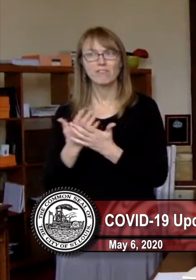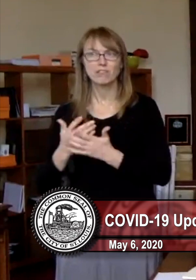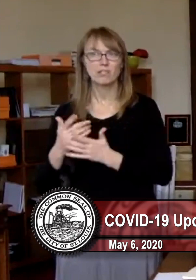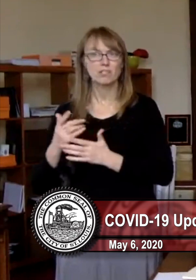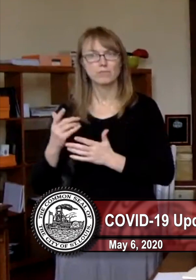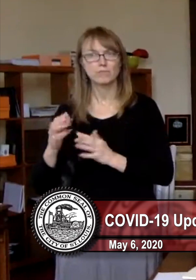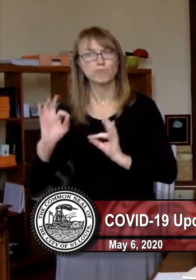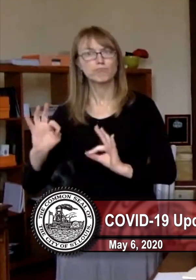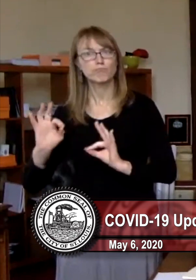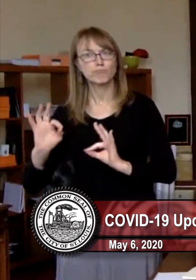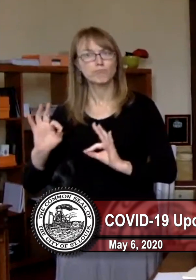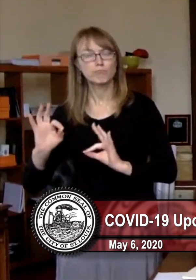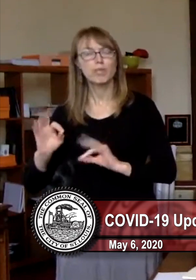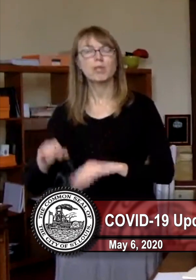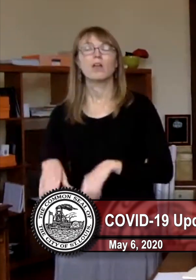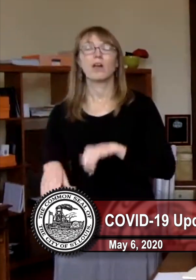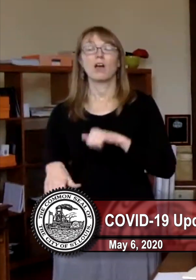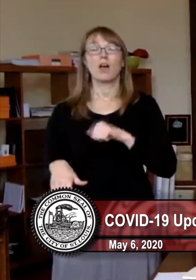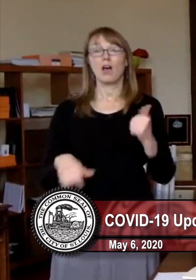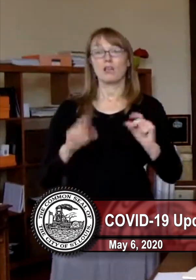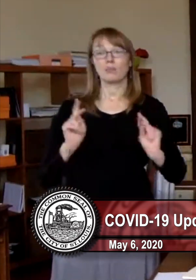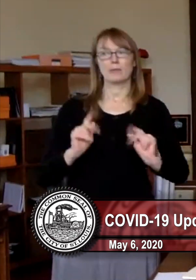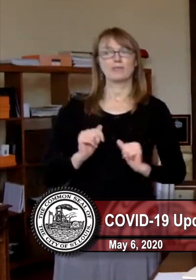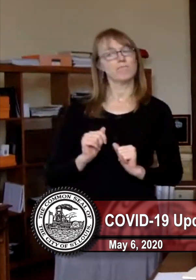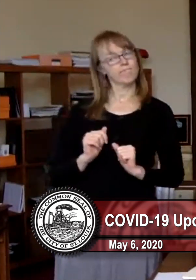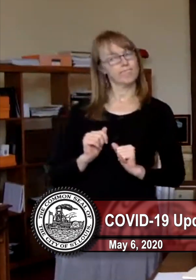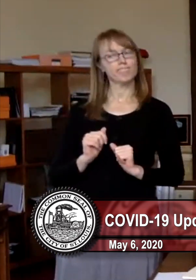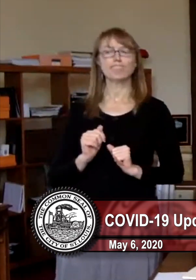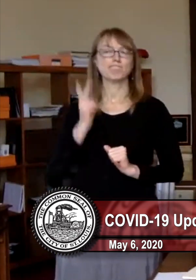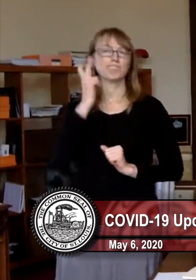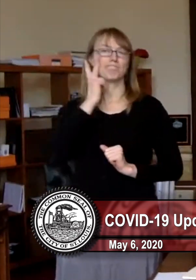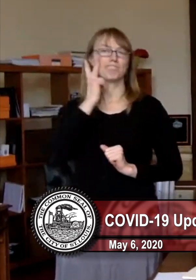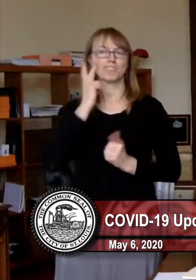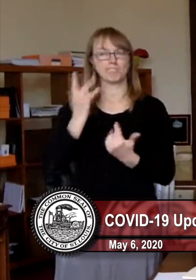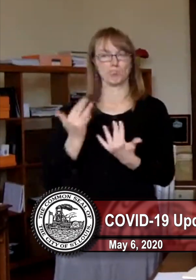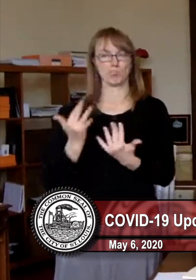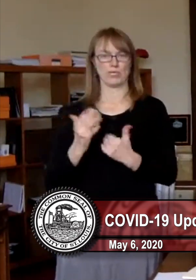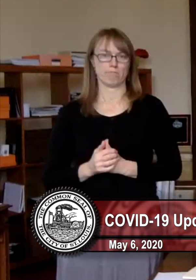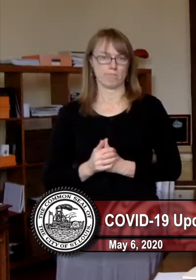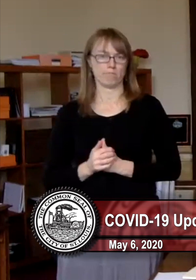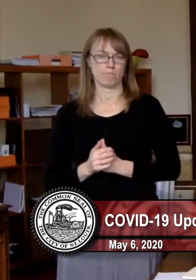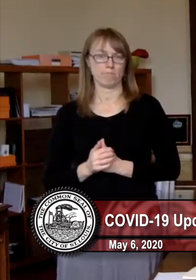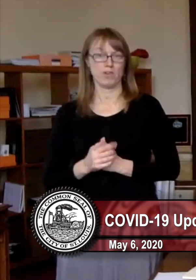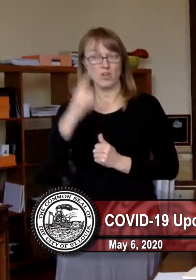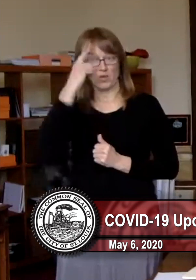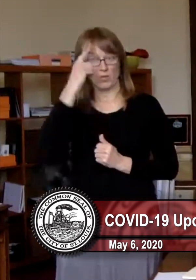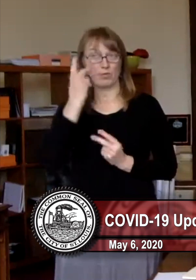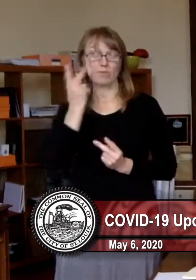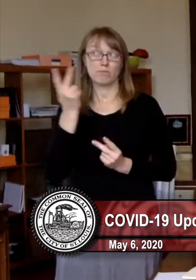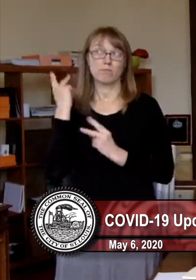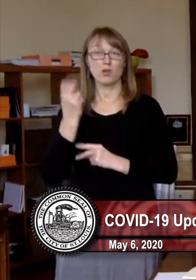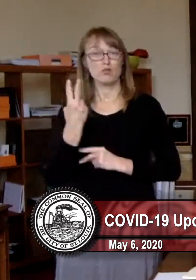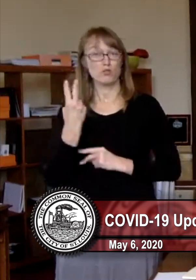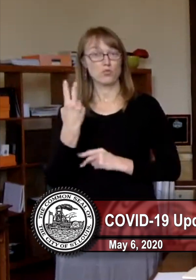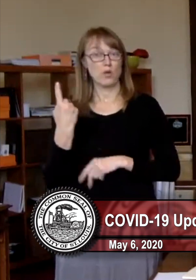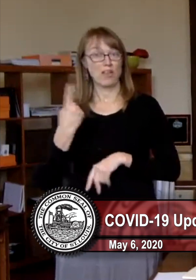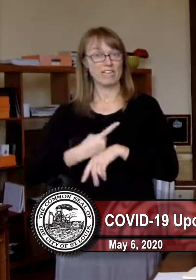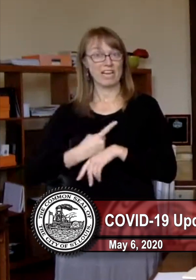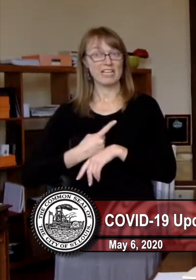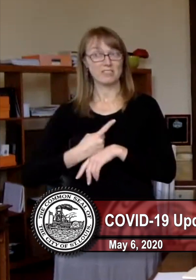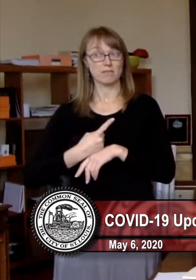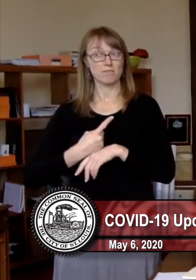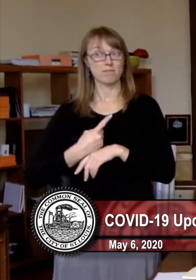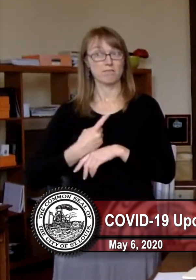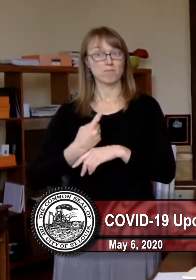these next 12 days, think about where we were 12 days ago, and it's been a lot of progress since then.